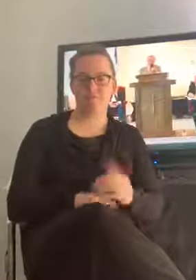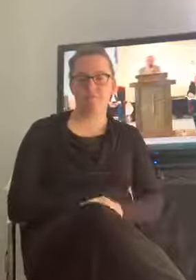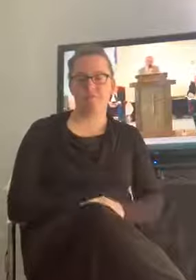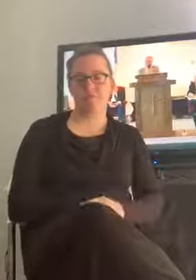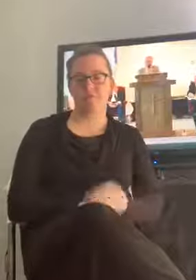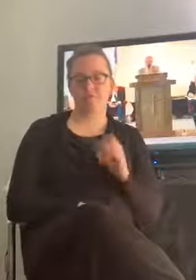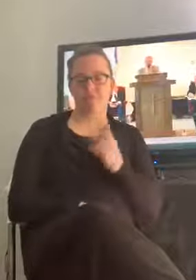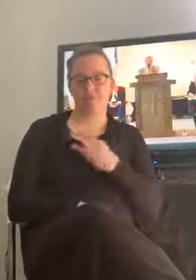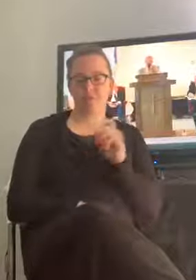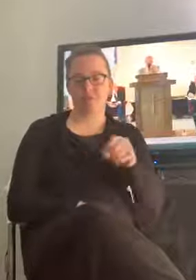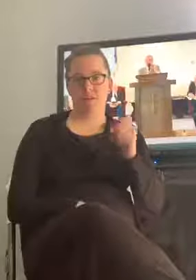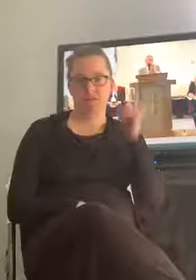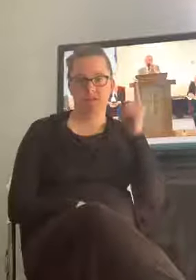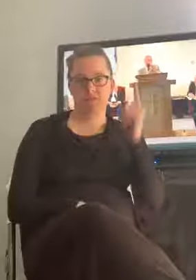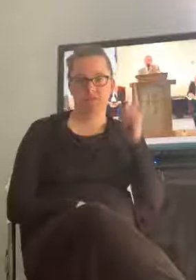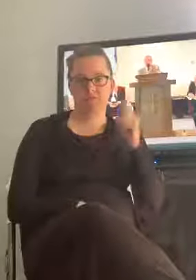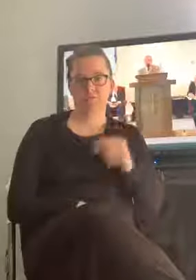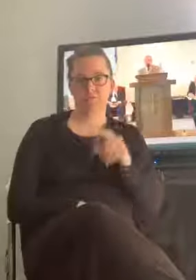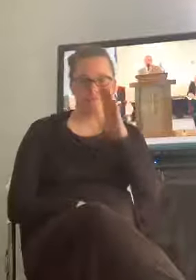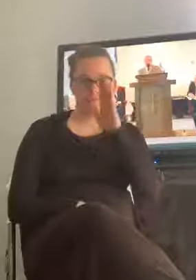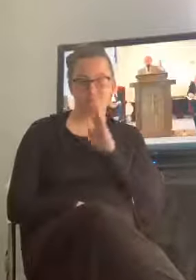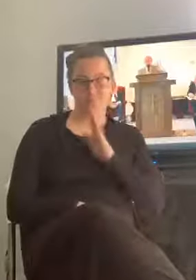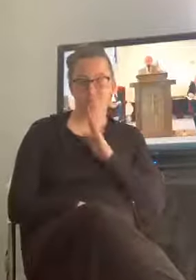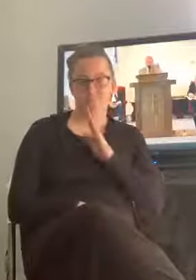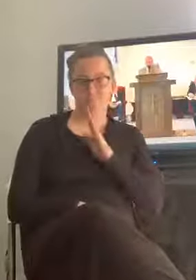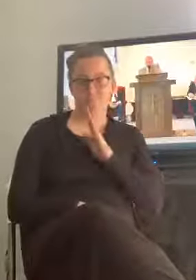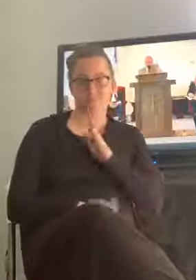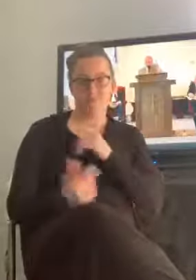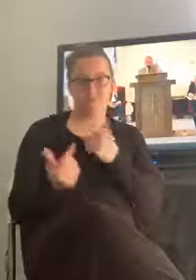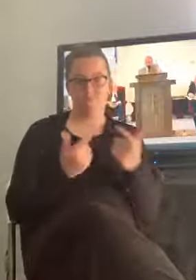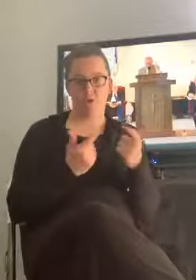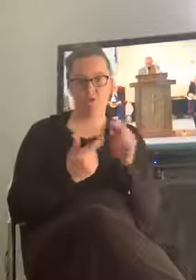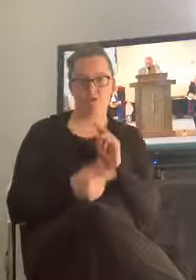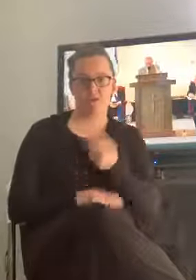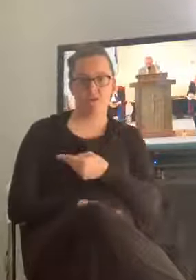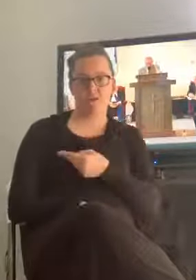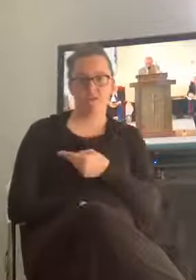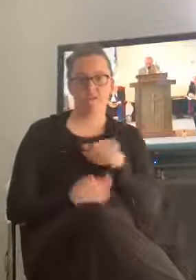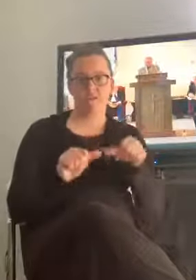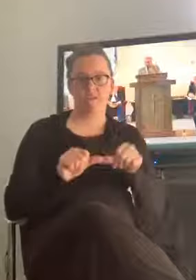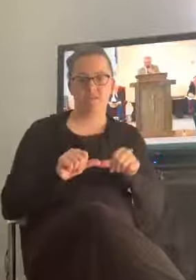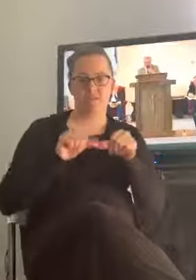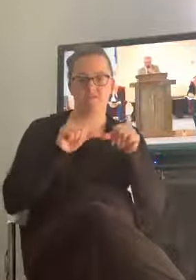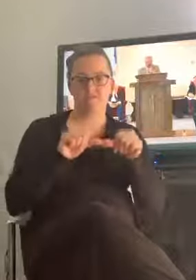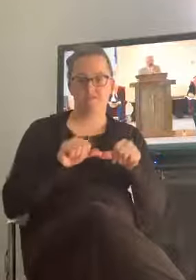We need to understand that God watches over us continually.